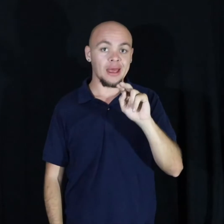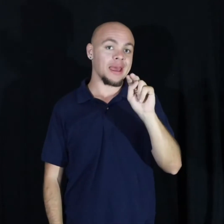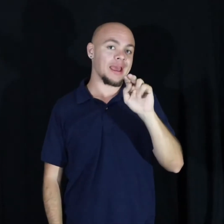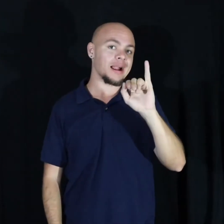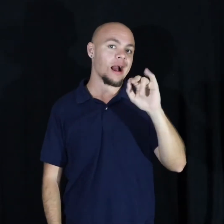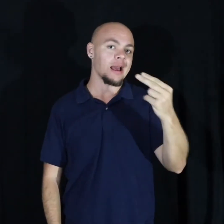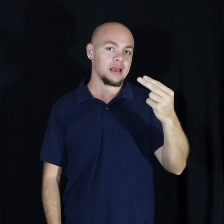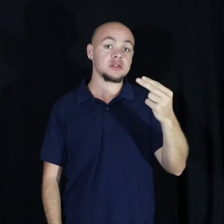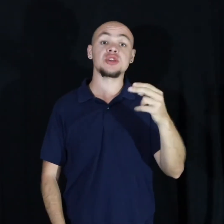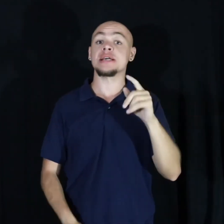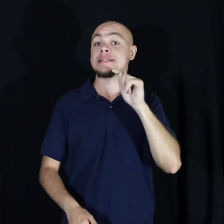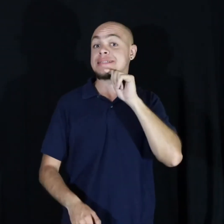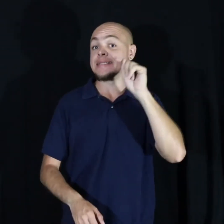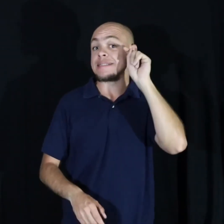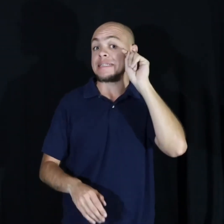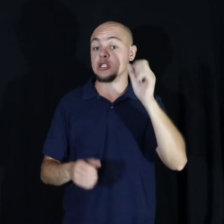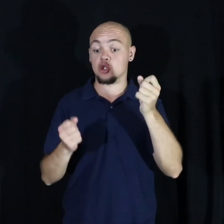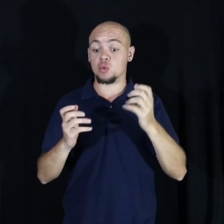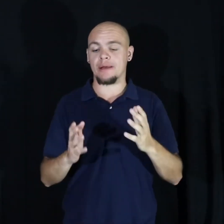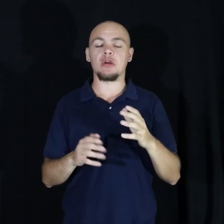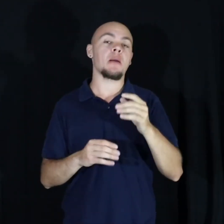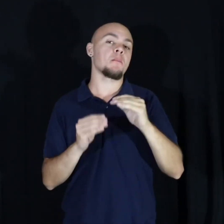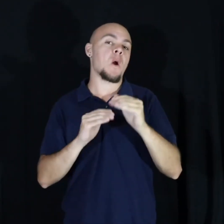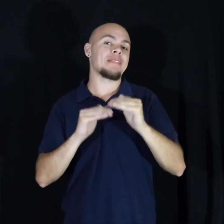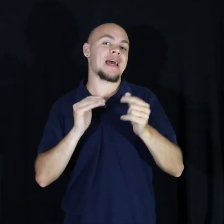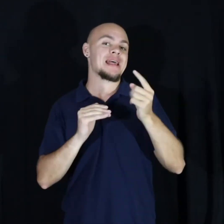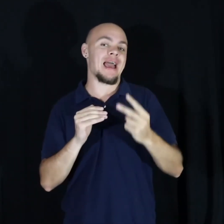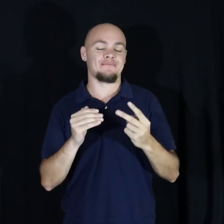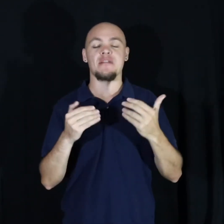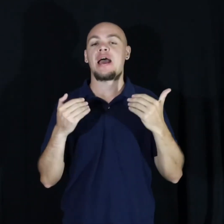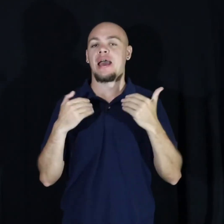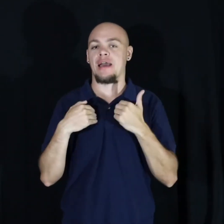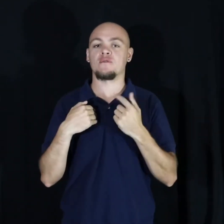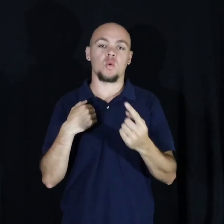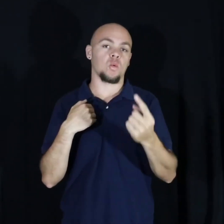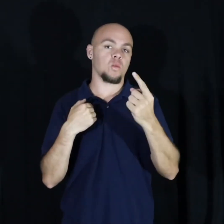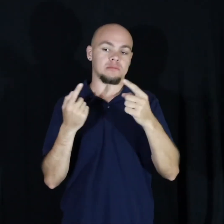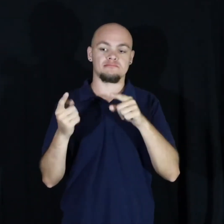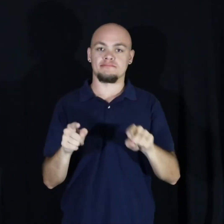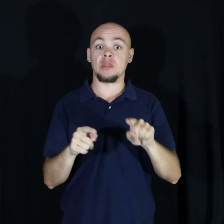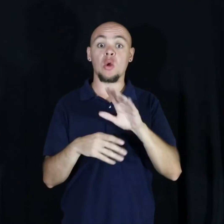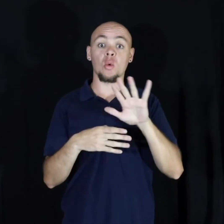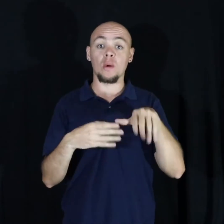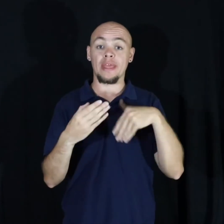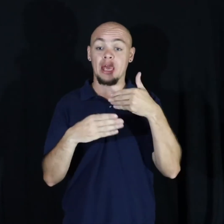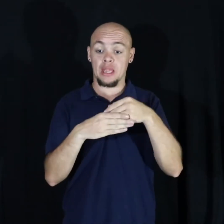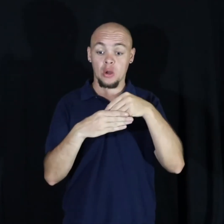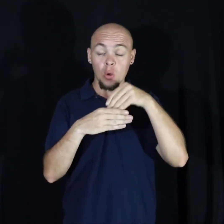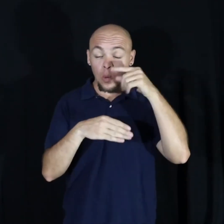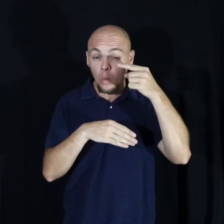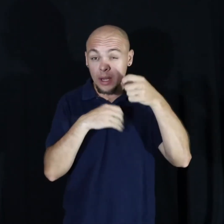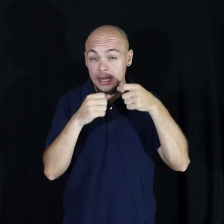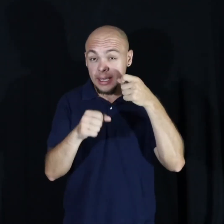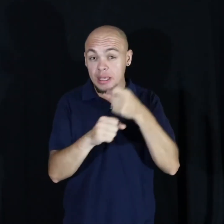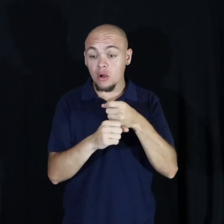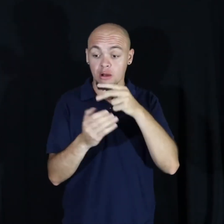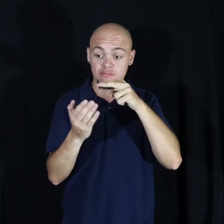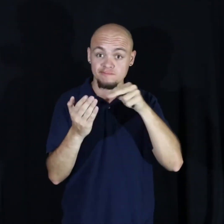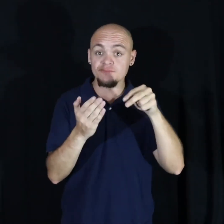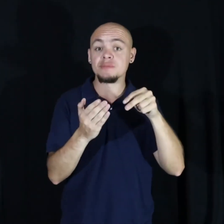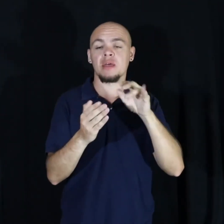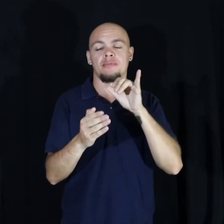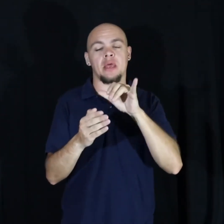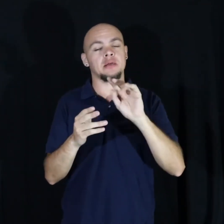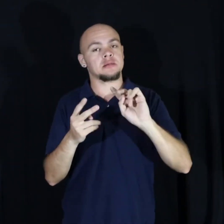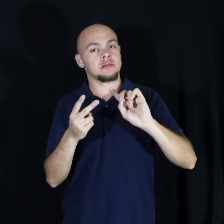that among teen drivers, over half of them are involved in at least one incident within just 1 year of receiving their license. And this leads to the